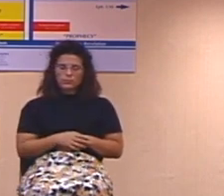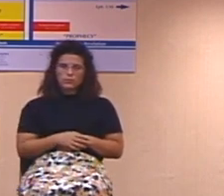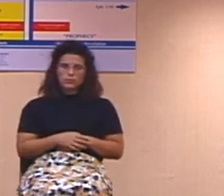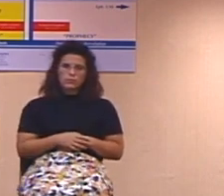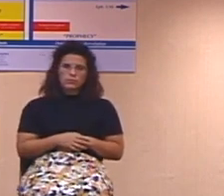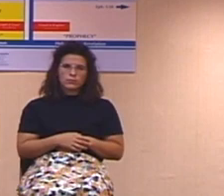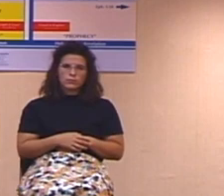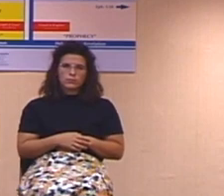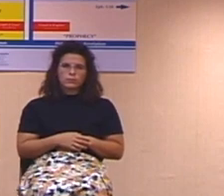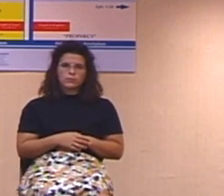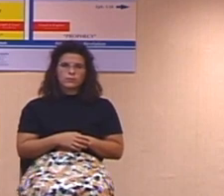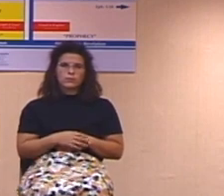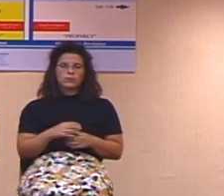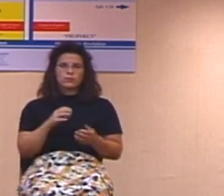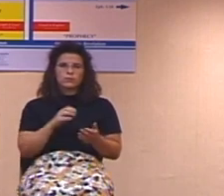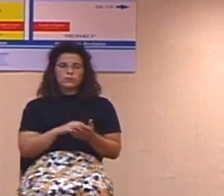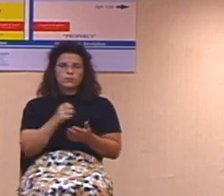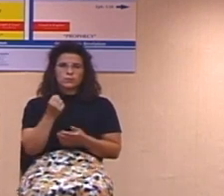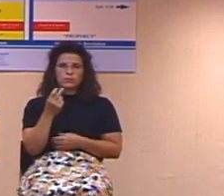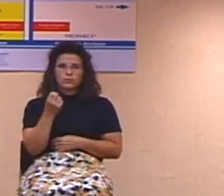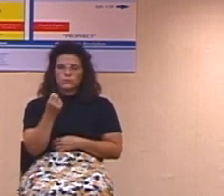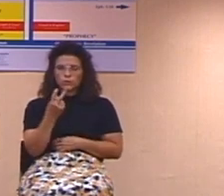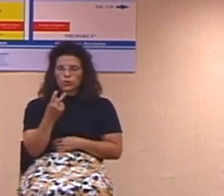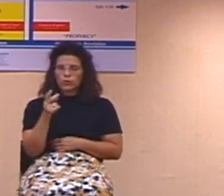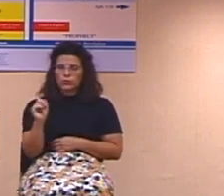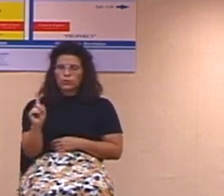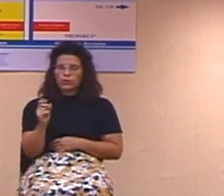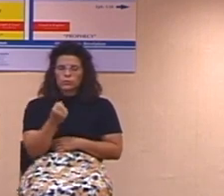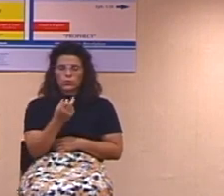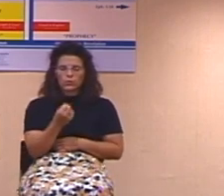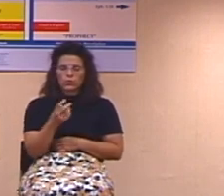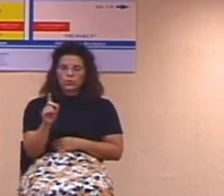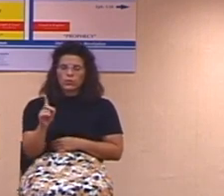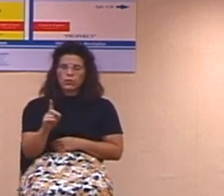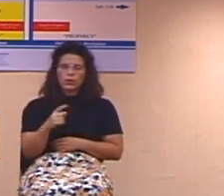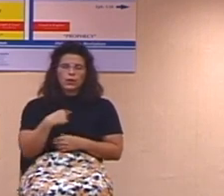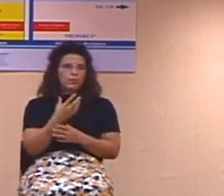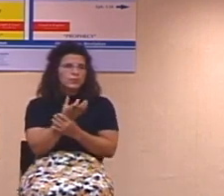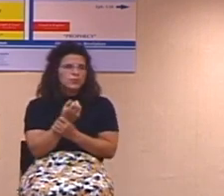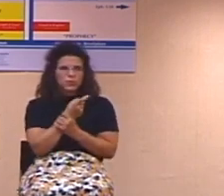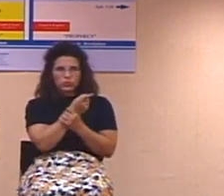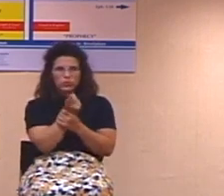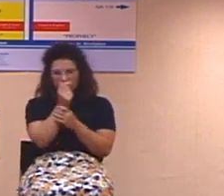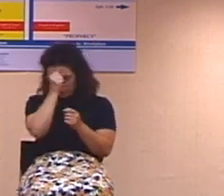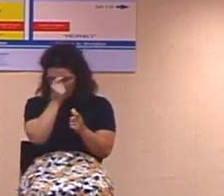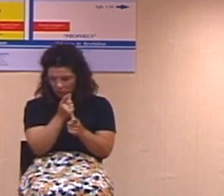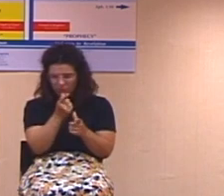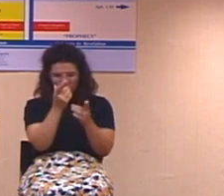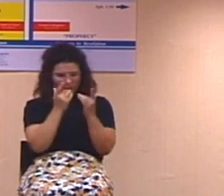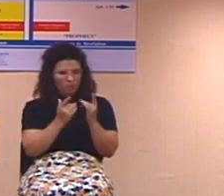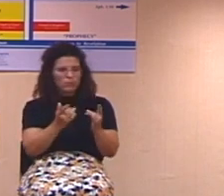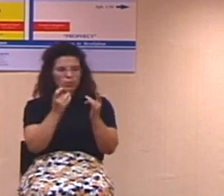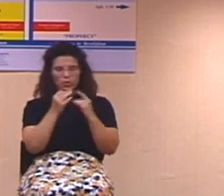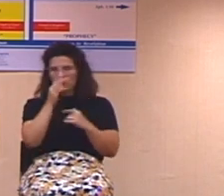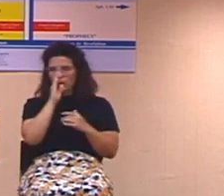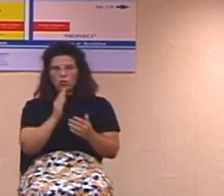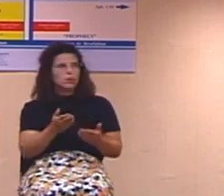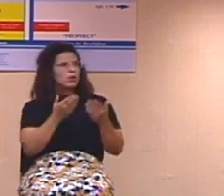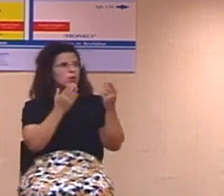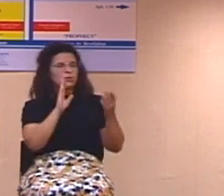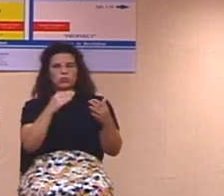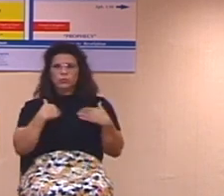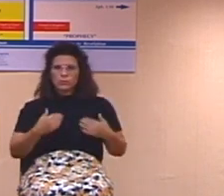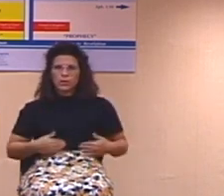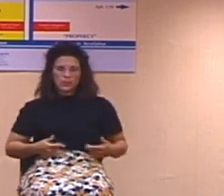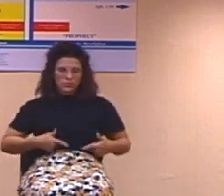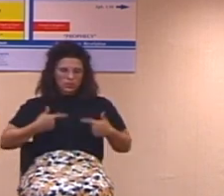So we start chapter 12. Chapter 12, verse 1. I beseech you, therefore, brethren, by the mercies of God, that you present your bodies